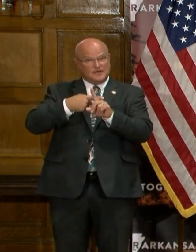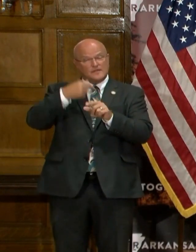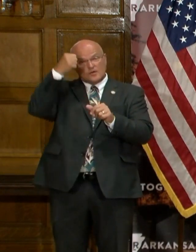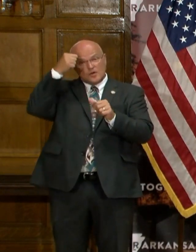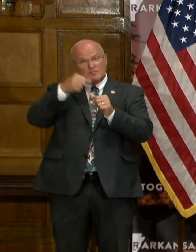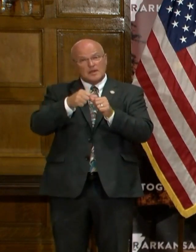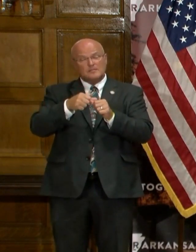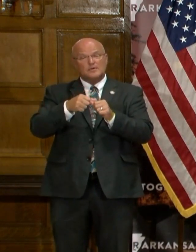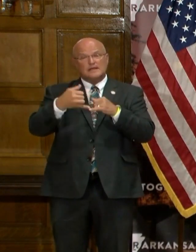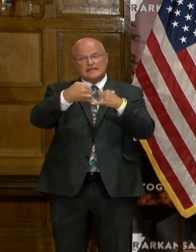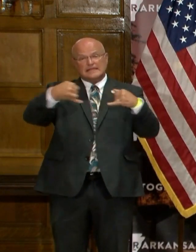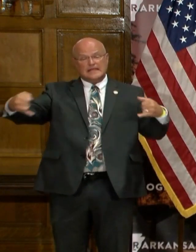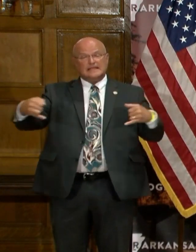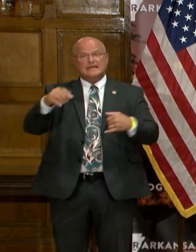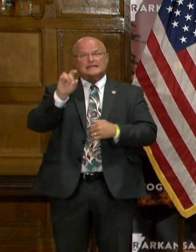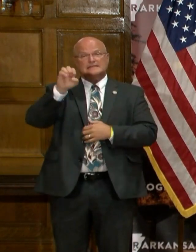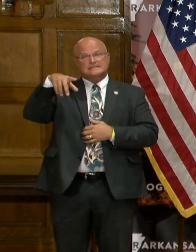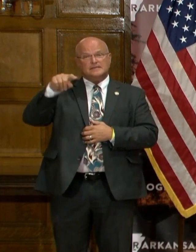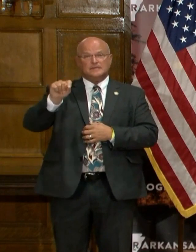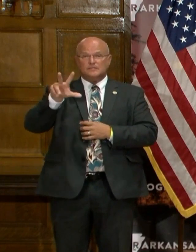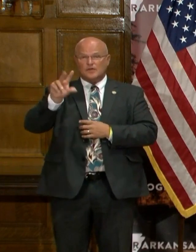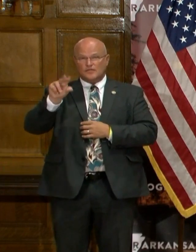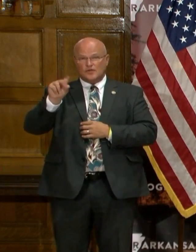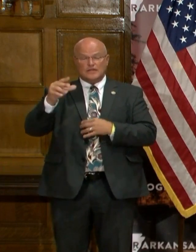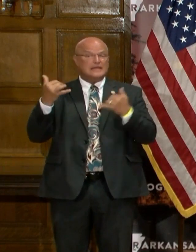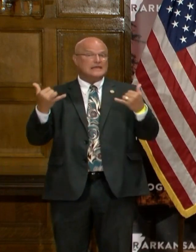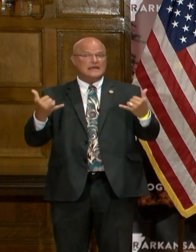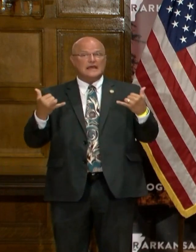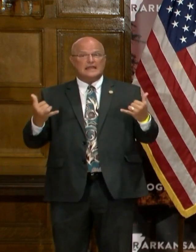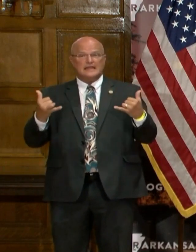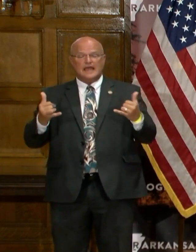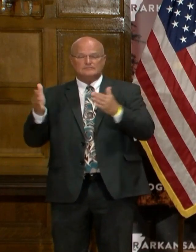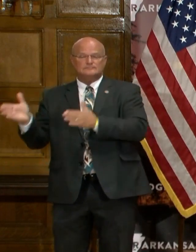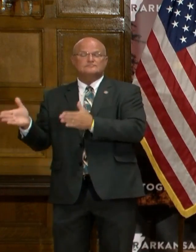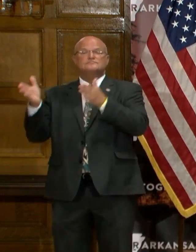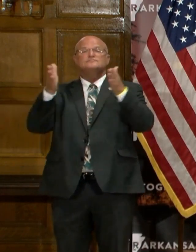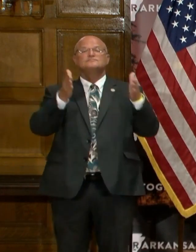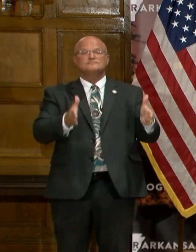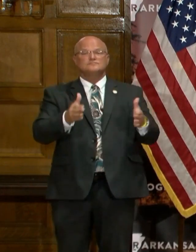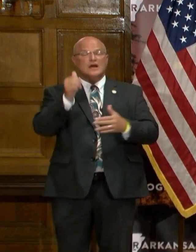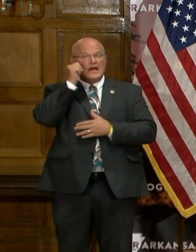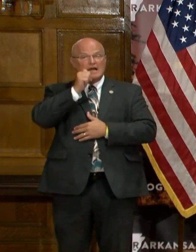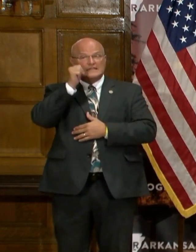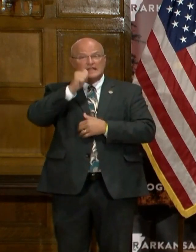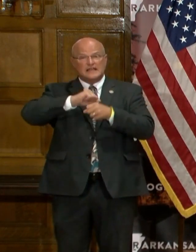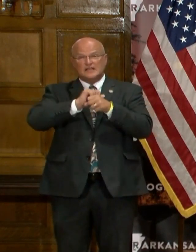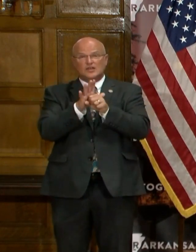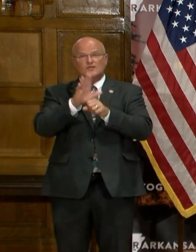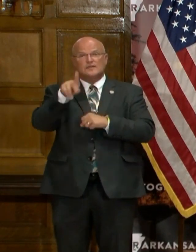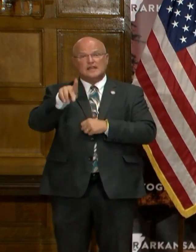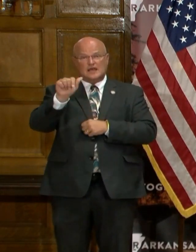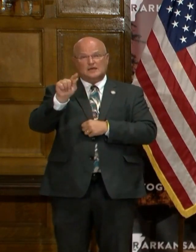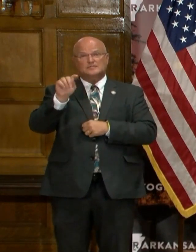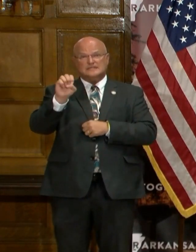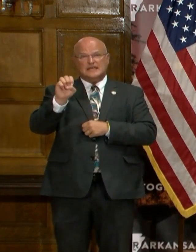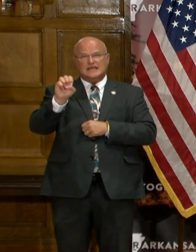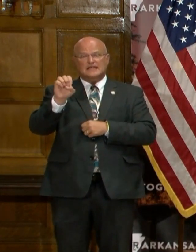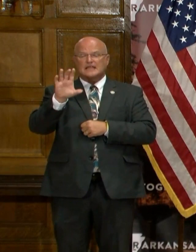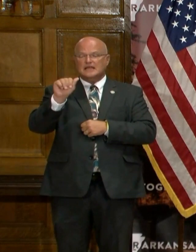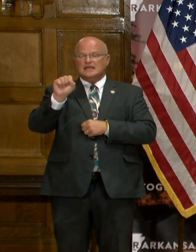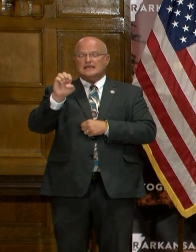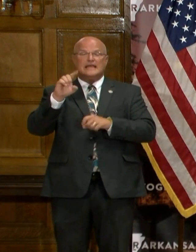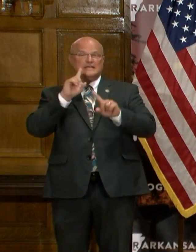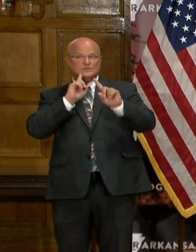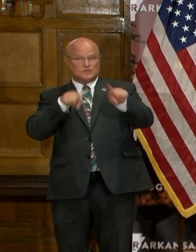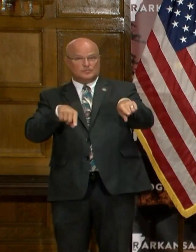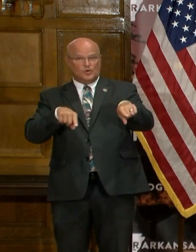the deadline is September 30th. And now, if we might, let's move on to our daily COVID update and our case